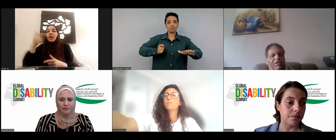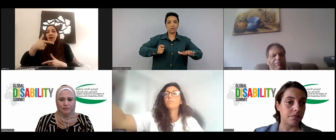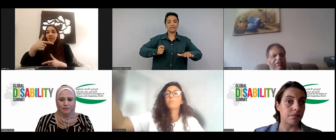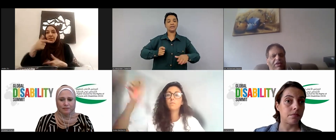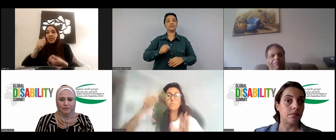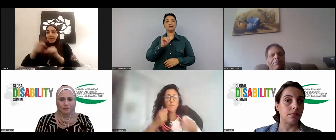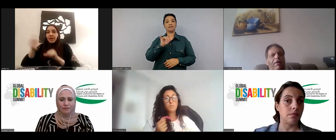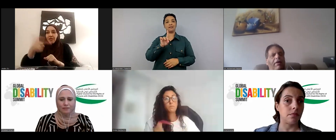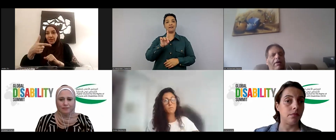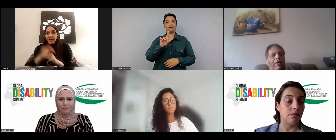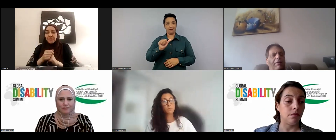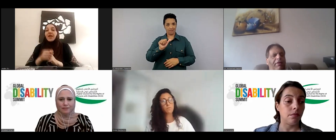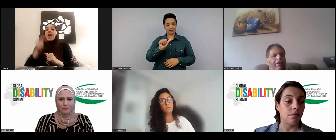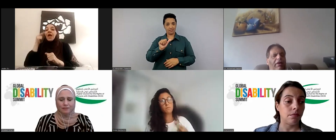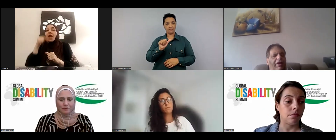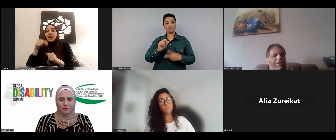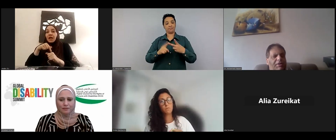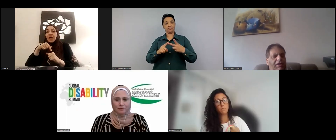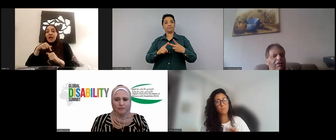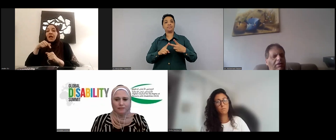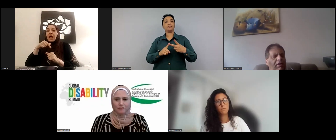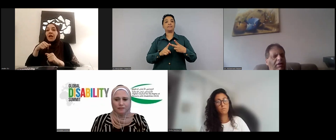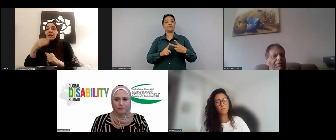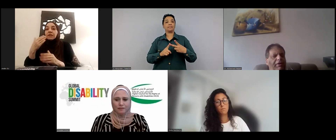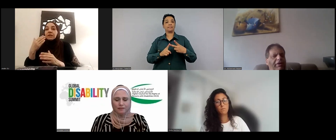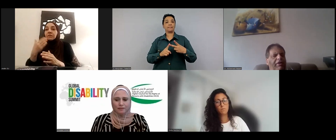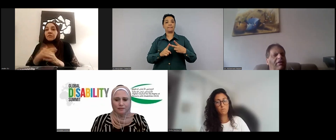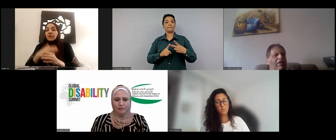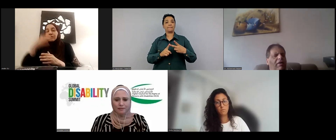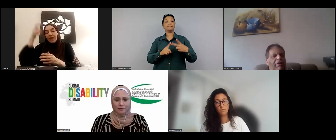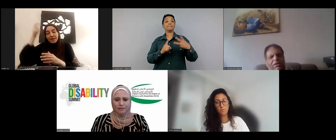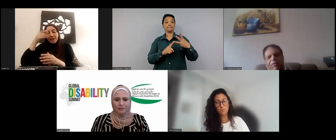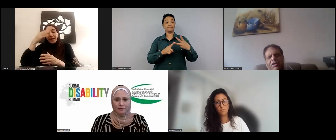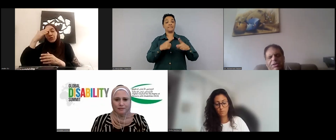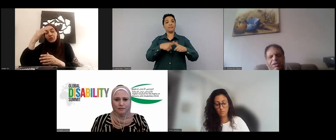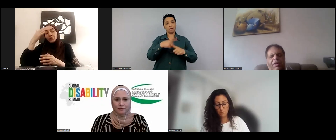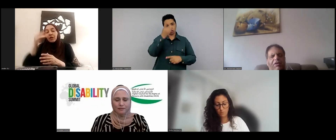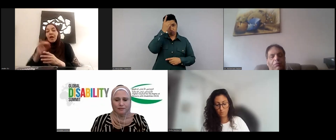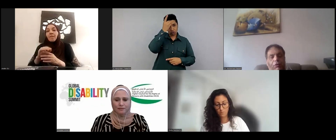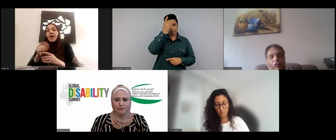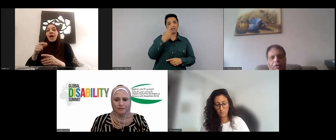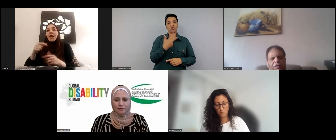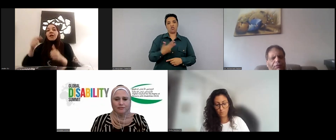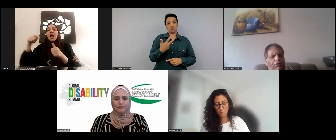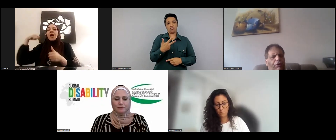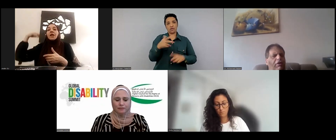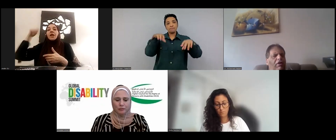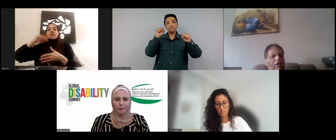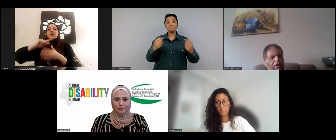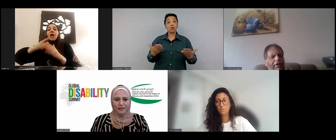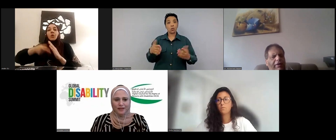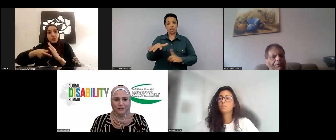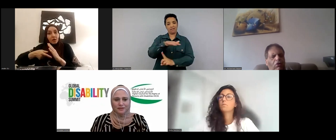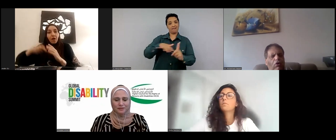International Disability Alliance in Berlin. The summit is a great opportunity for